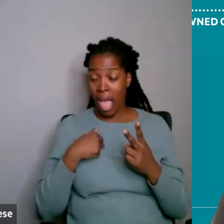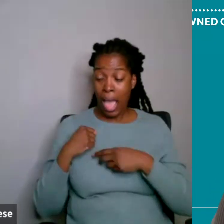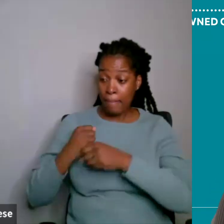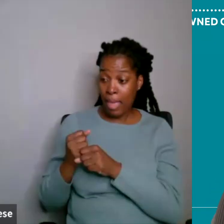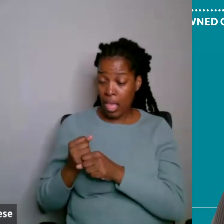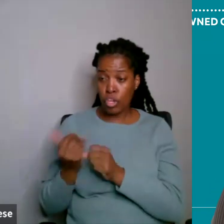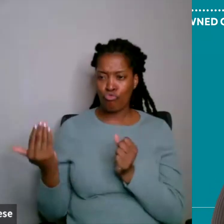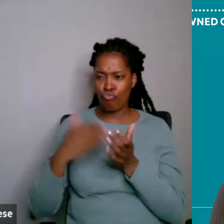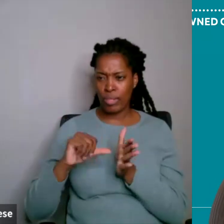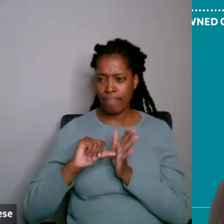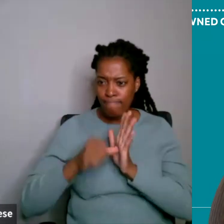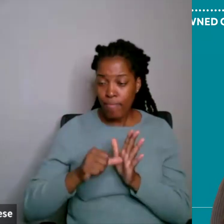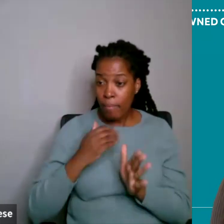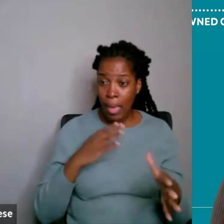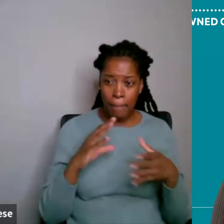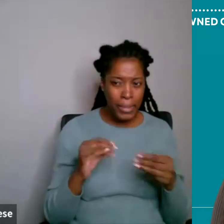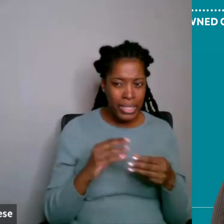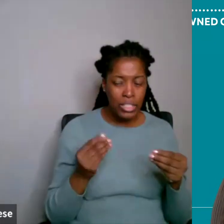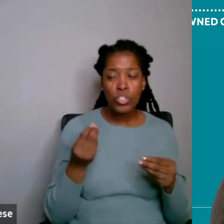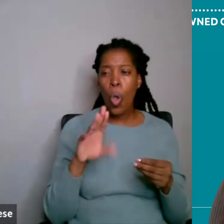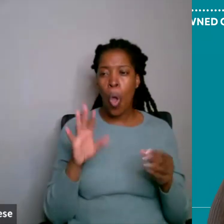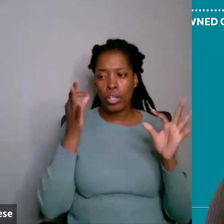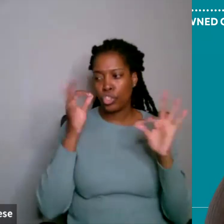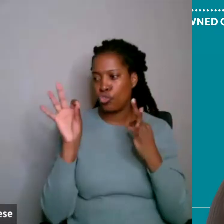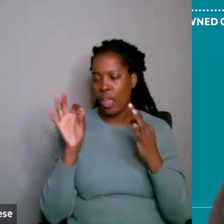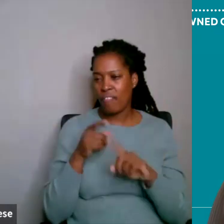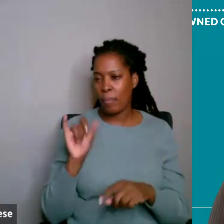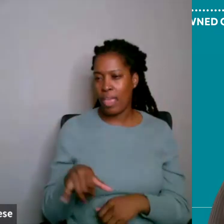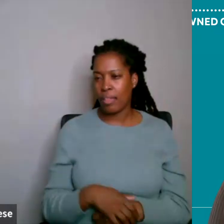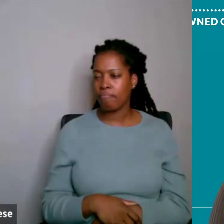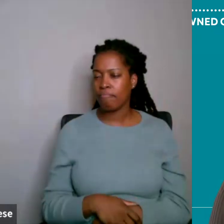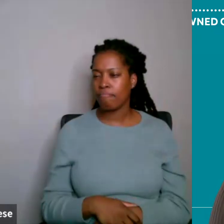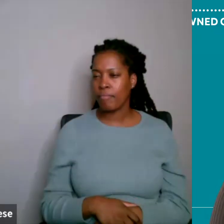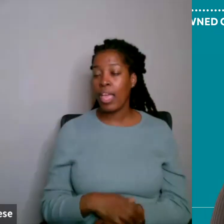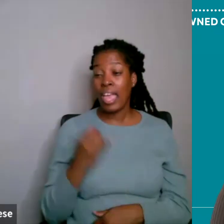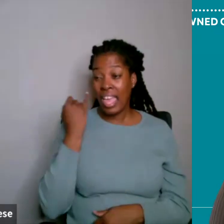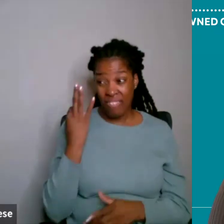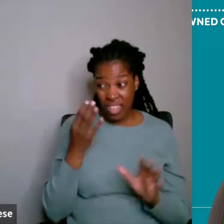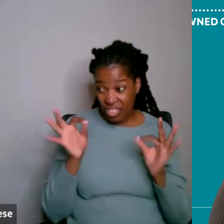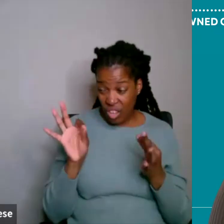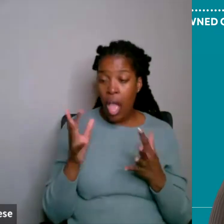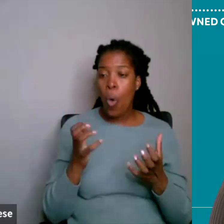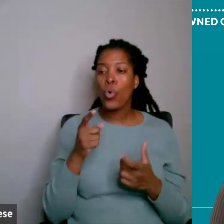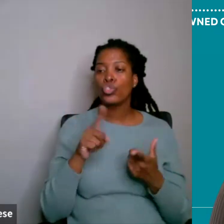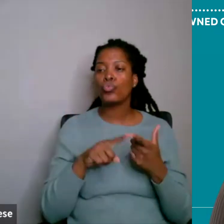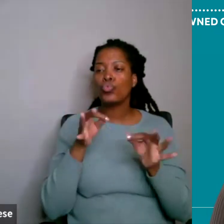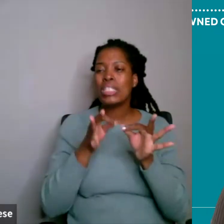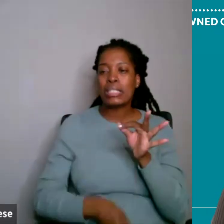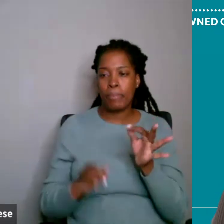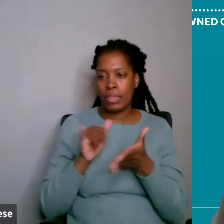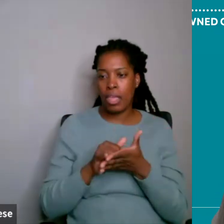reinforce my message or does it distract from it? And I want you to simplify that however and wherever you